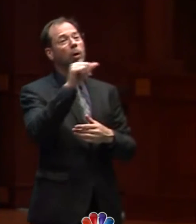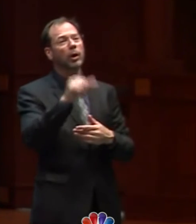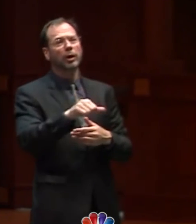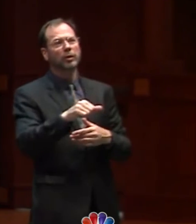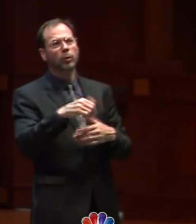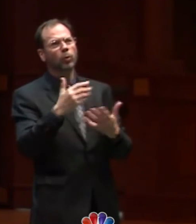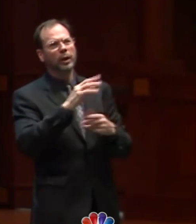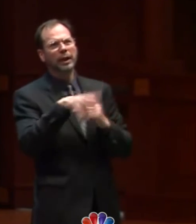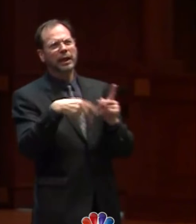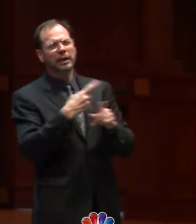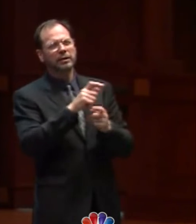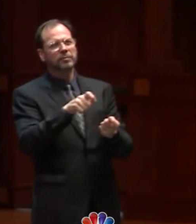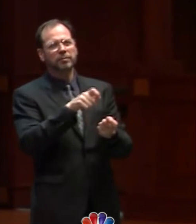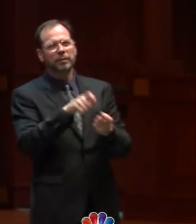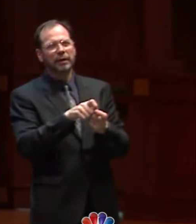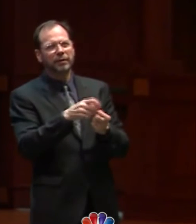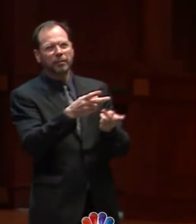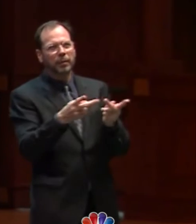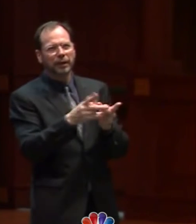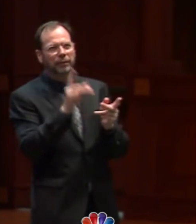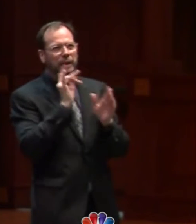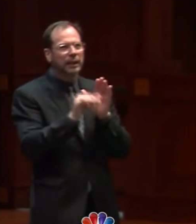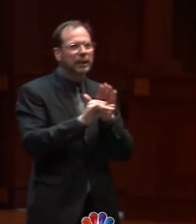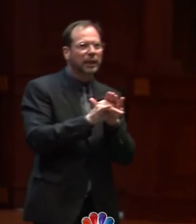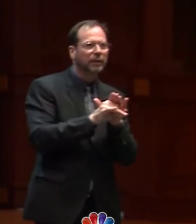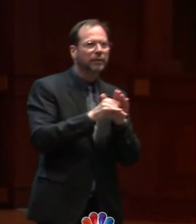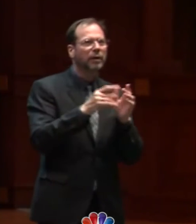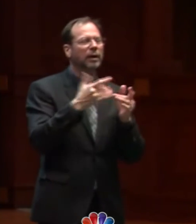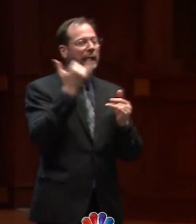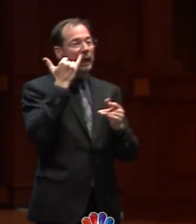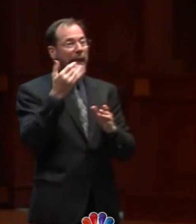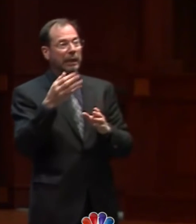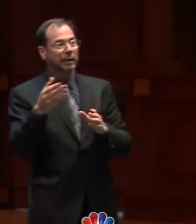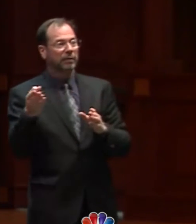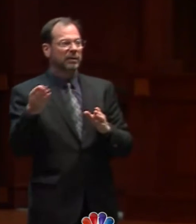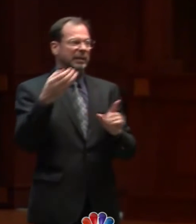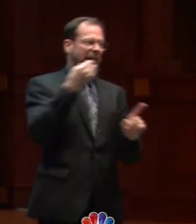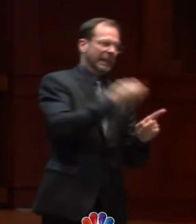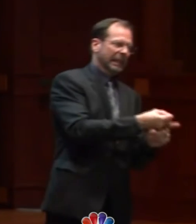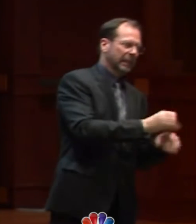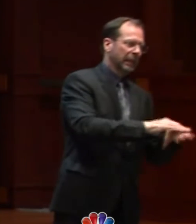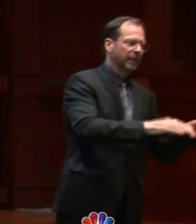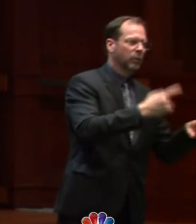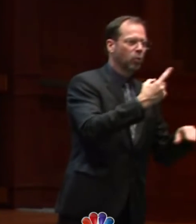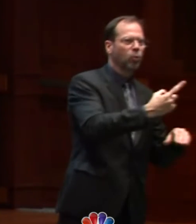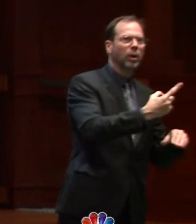Central Texas, that you have identified as possible places to get to level one of the